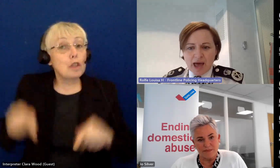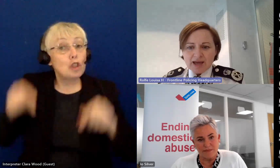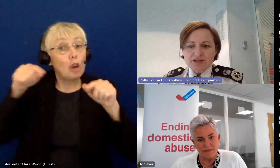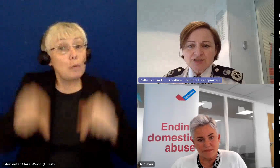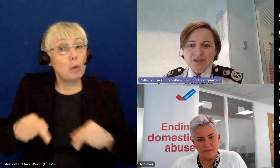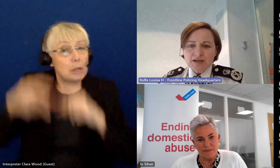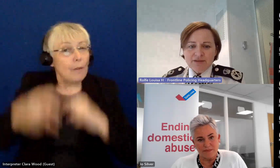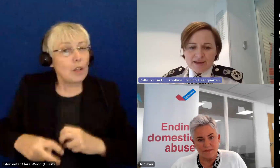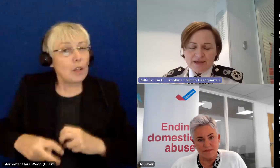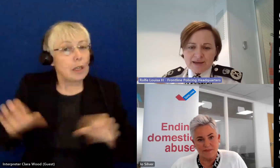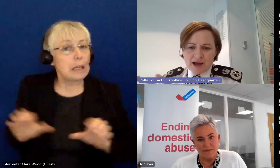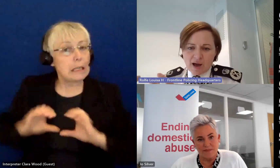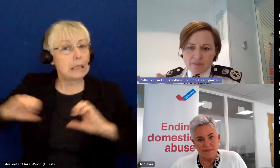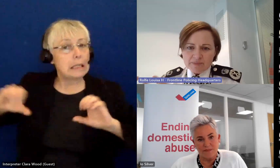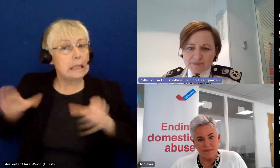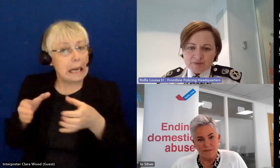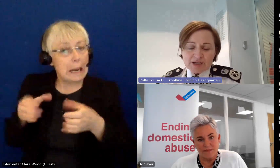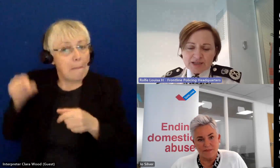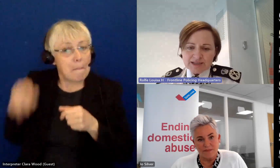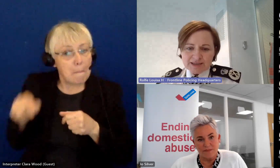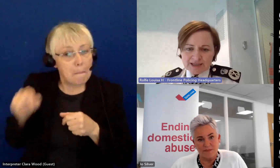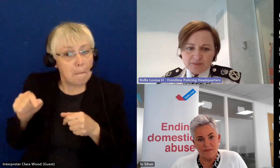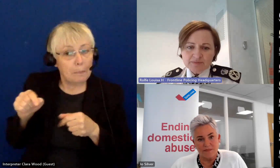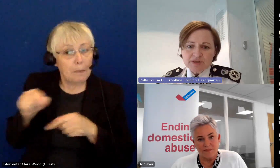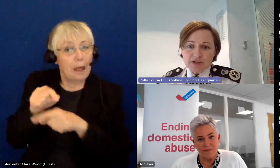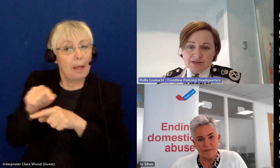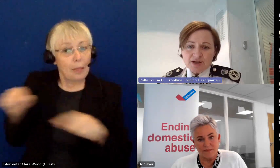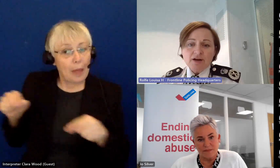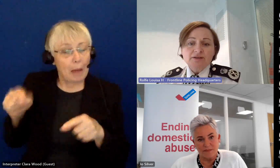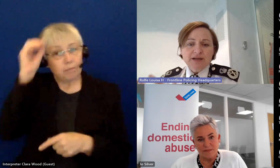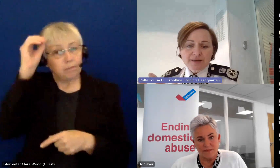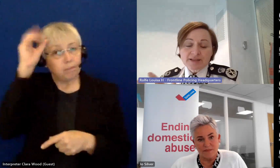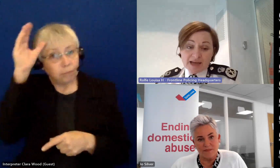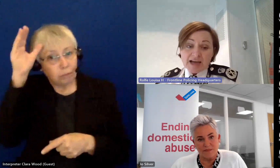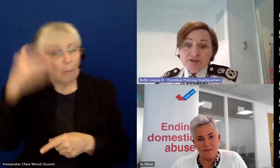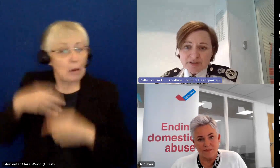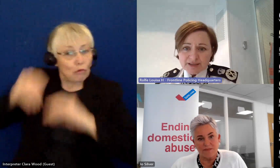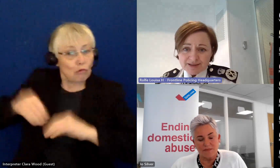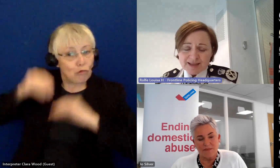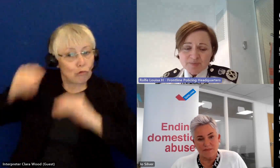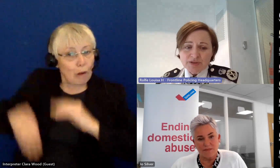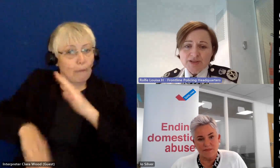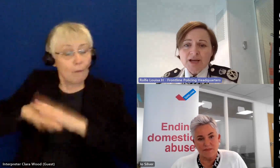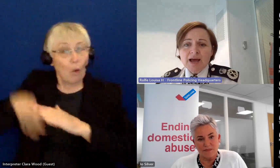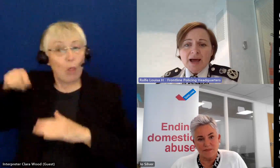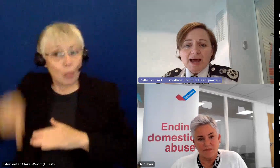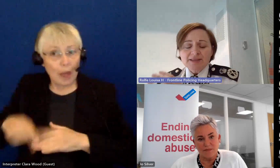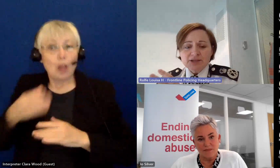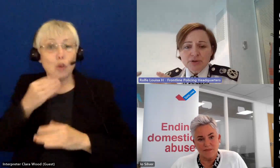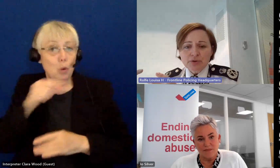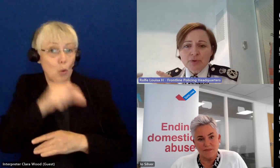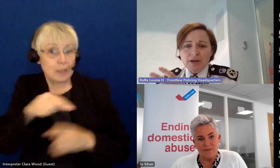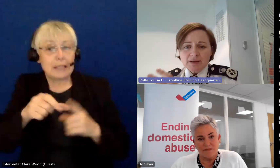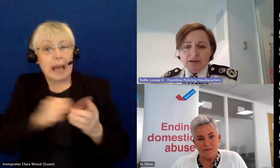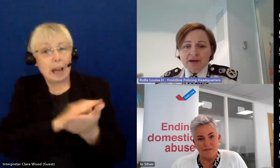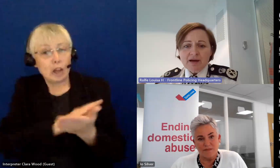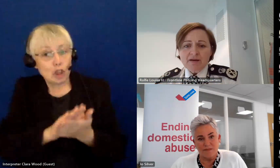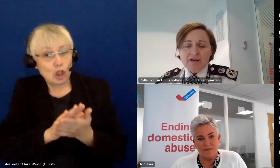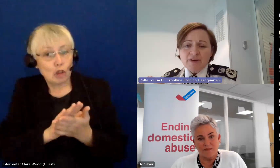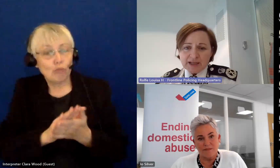then expect the specialist team to conduct a Dash risk assessment and